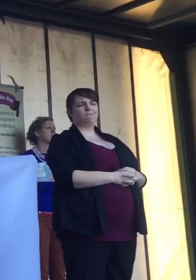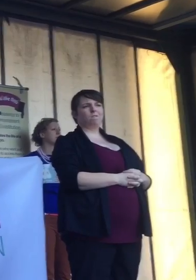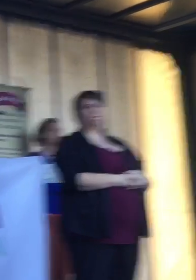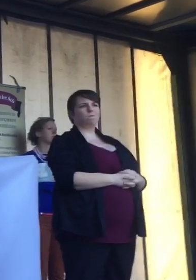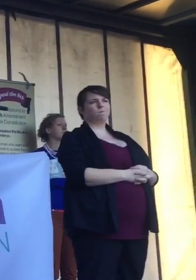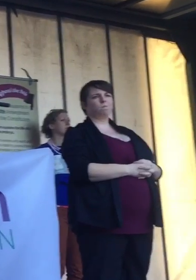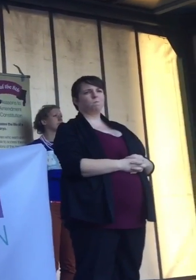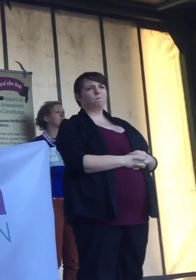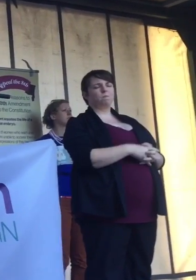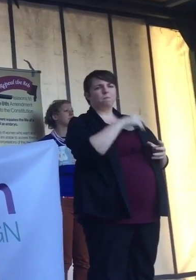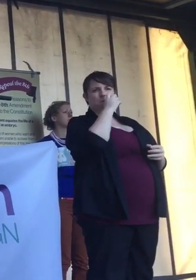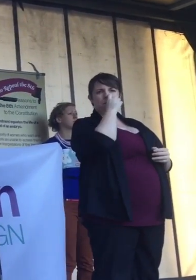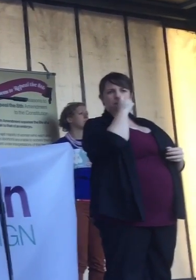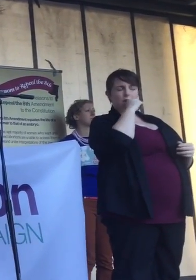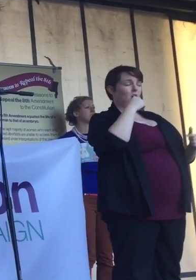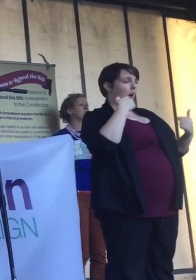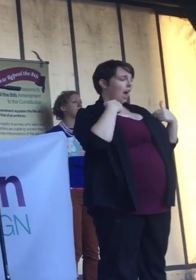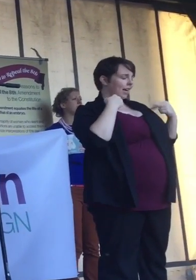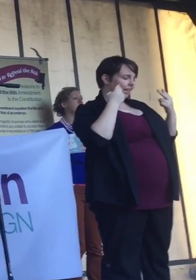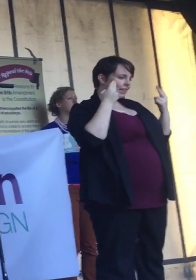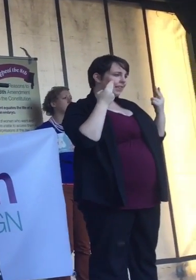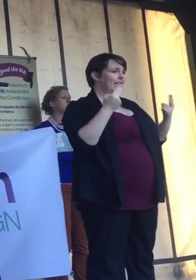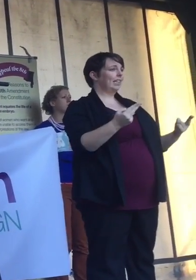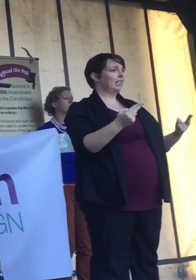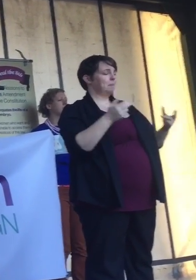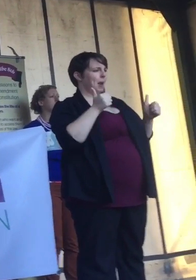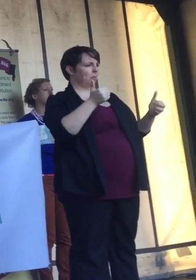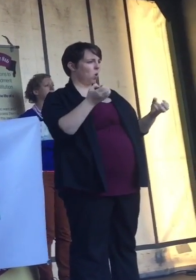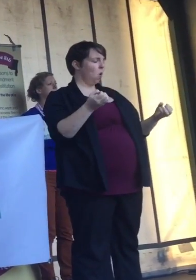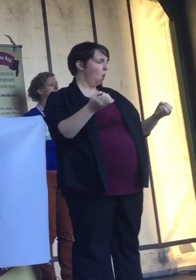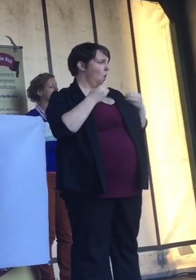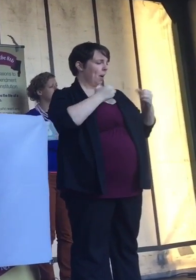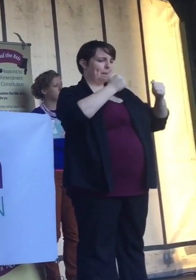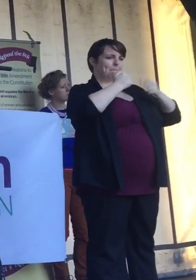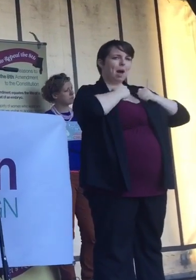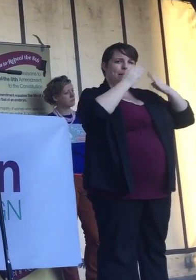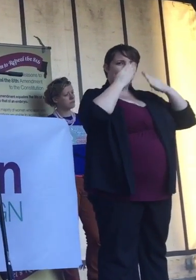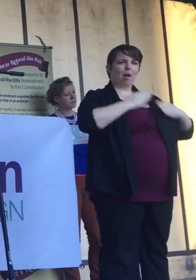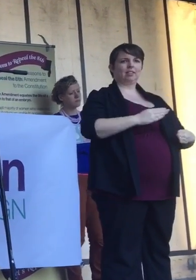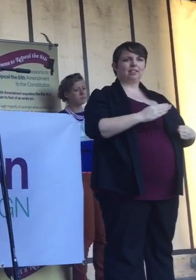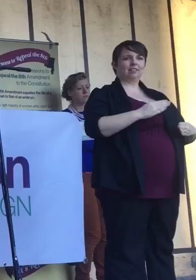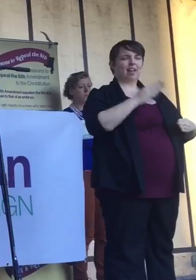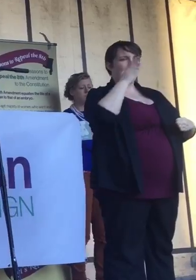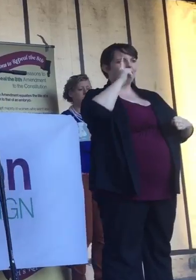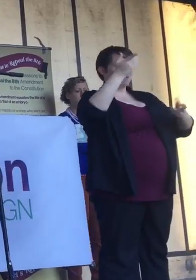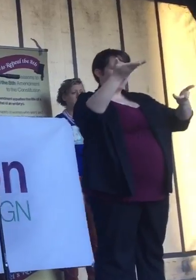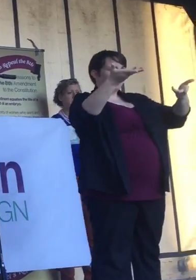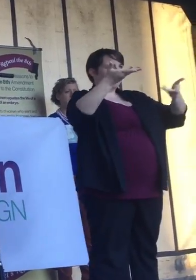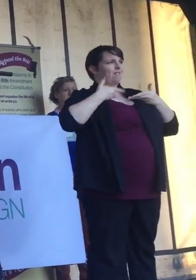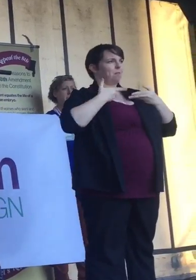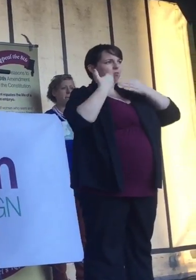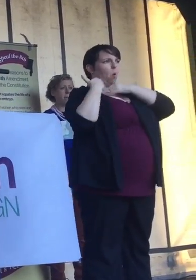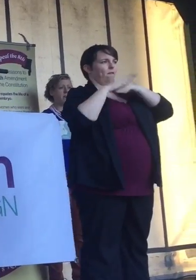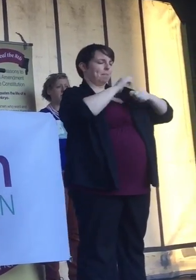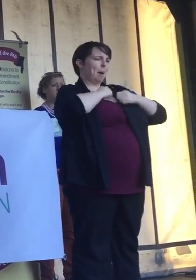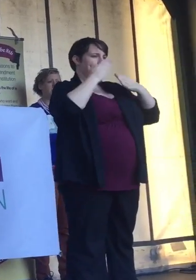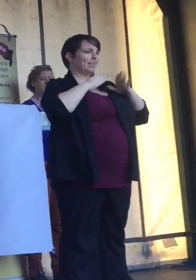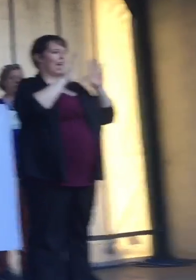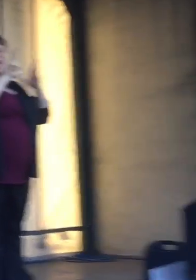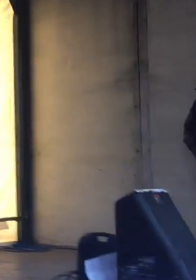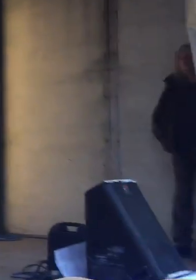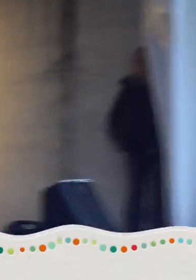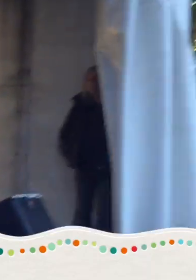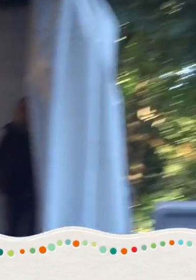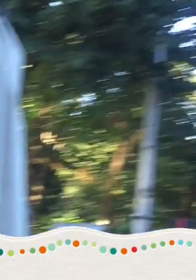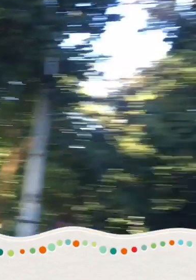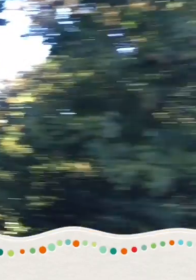We need the ownership of our own bodies returned into our own hands. The Eighth Amendment needs to go. Thank you.